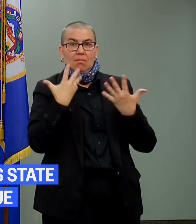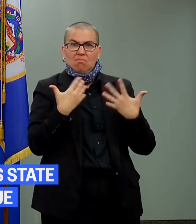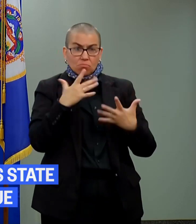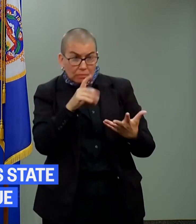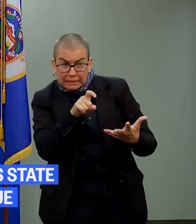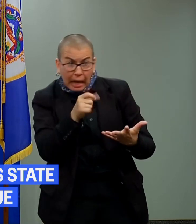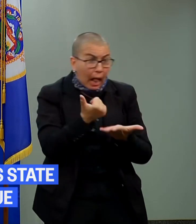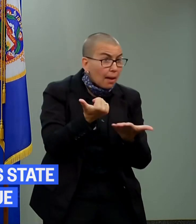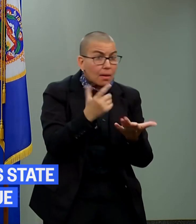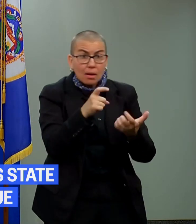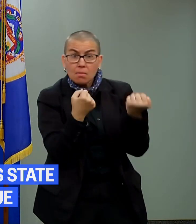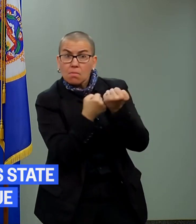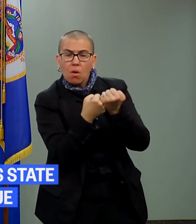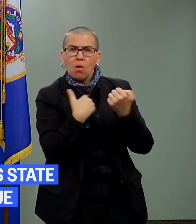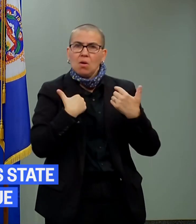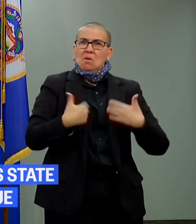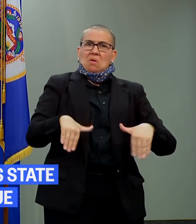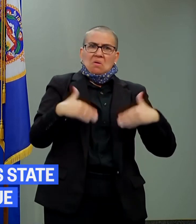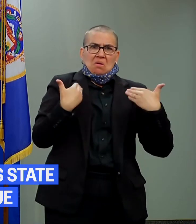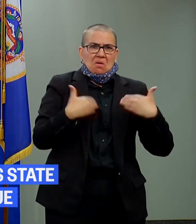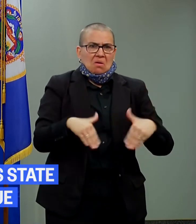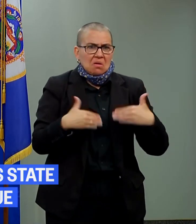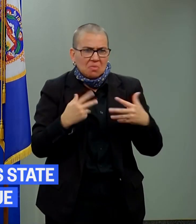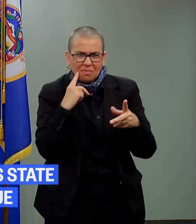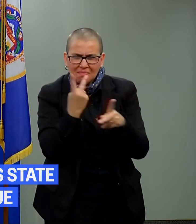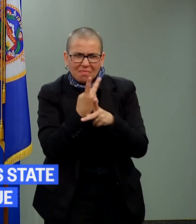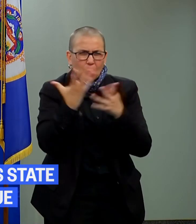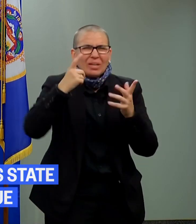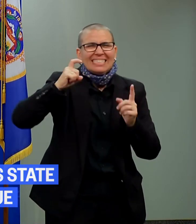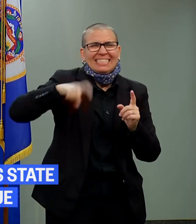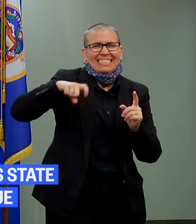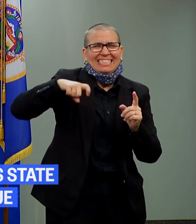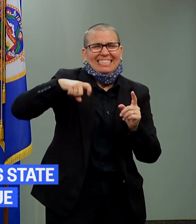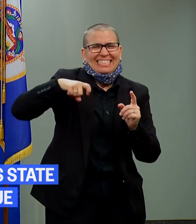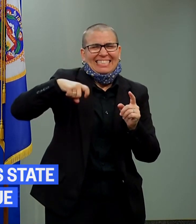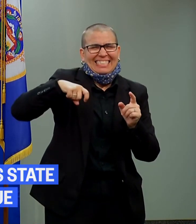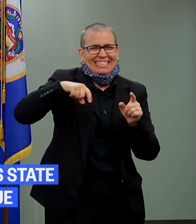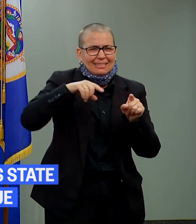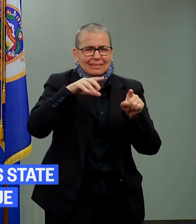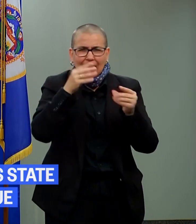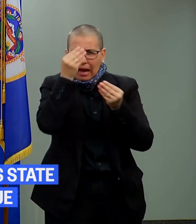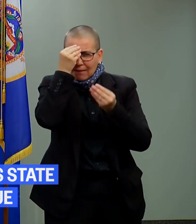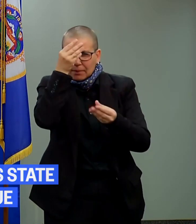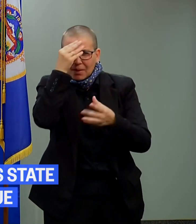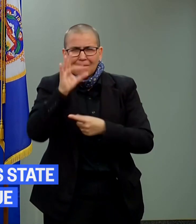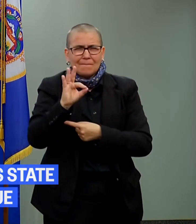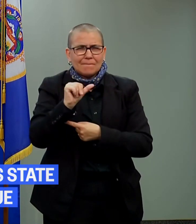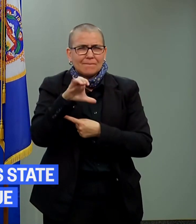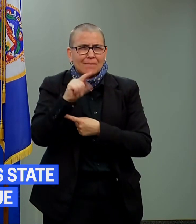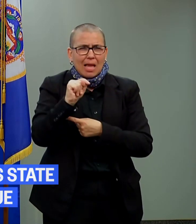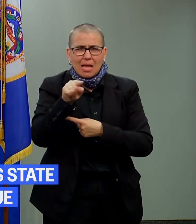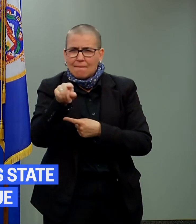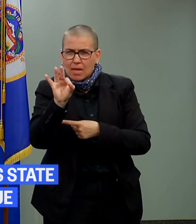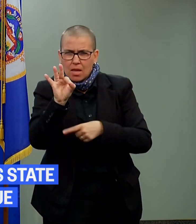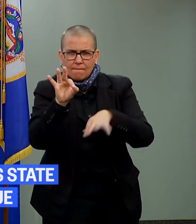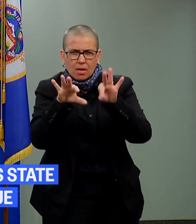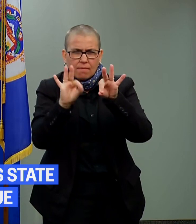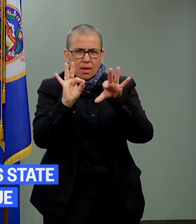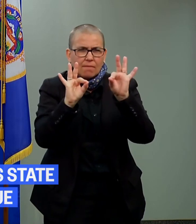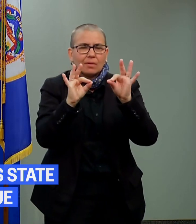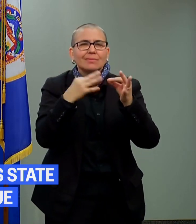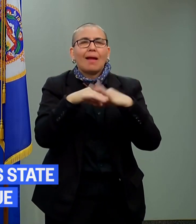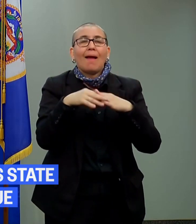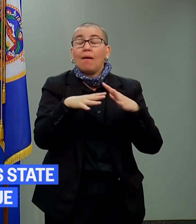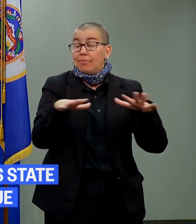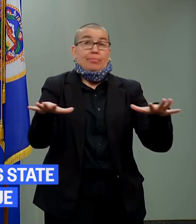could scrub the intel so that we could be driven by facts and not necessarily running around chasing every